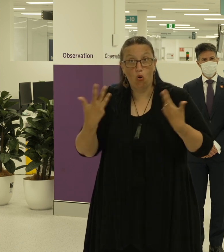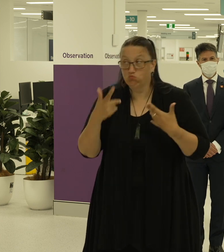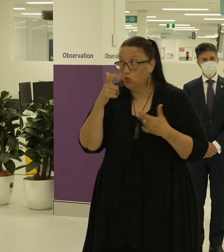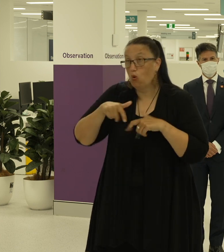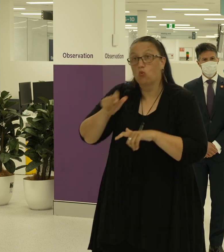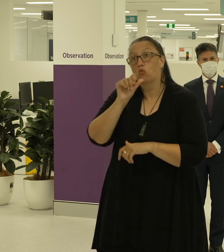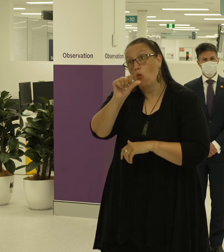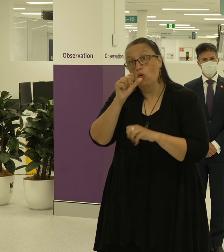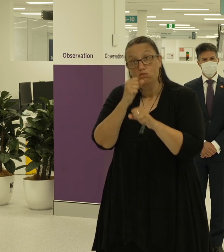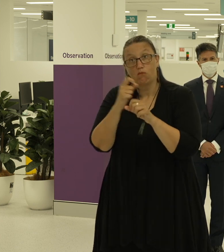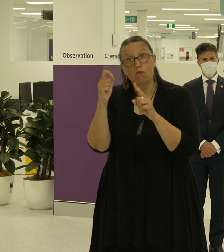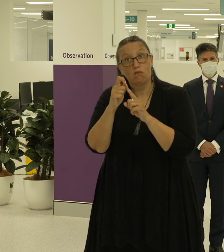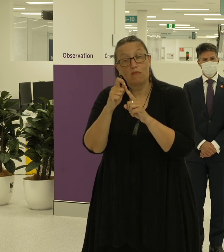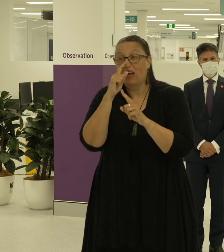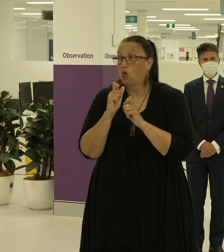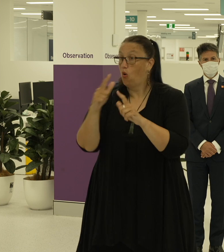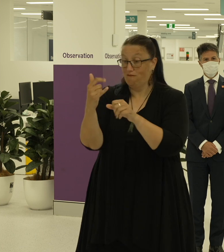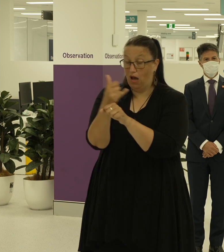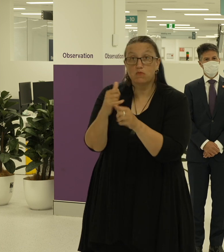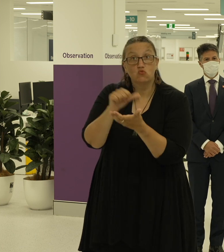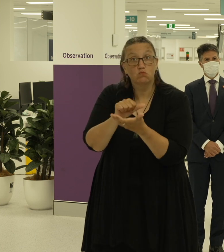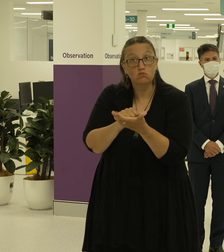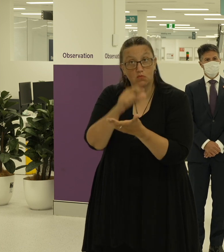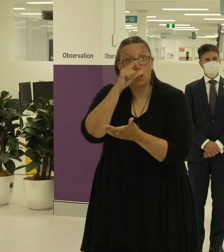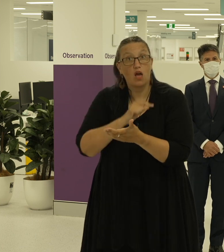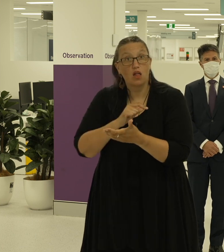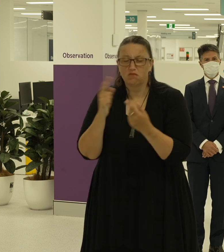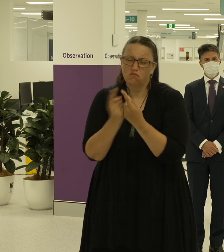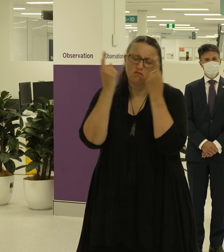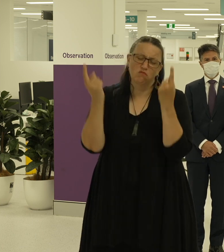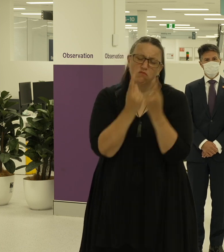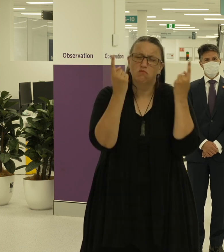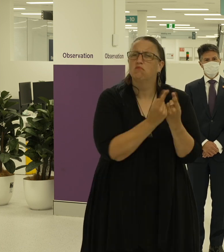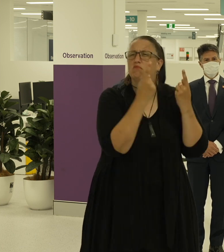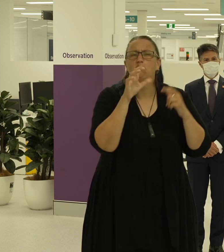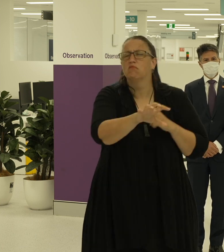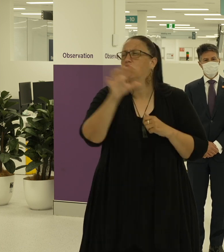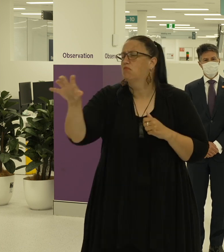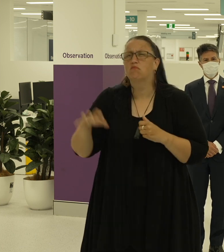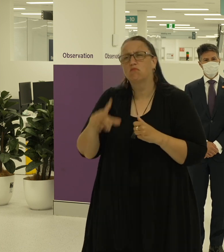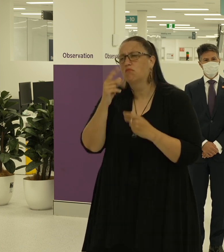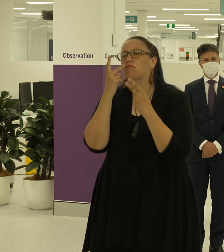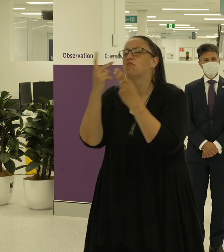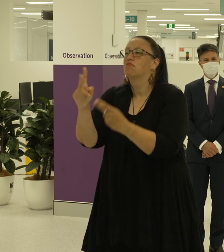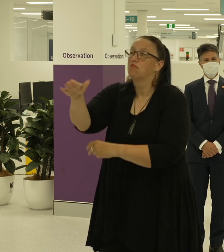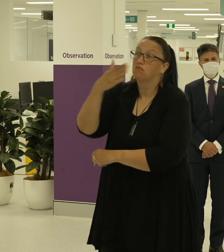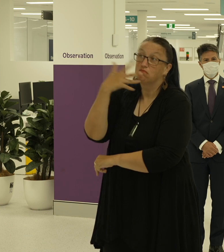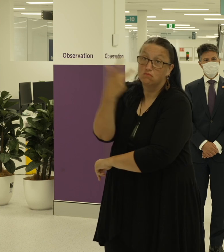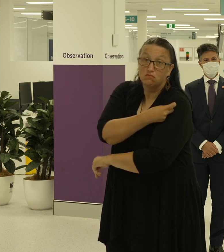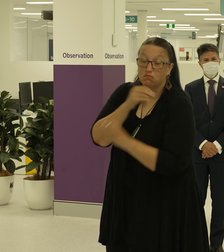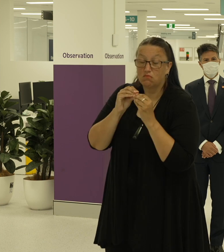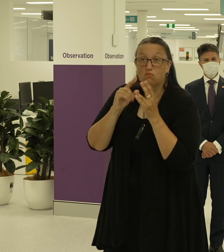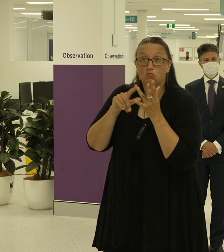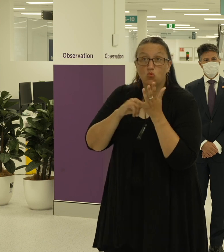obviously pharmacists. There are so many opportunities for you to remove the risk of this pandemic by going and having